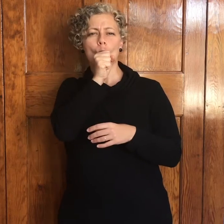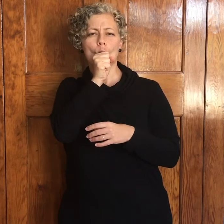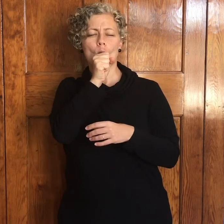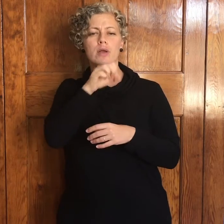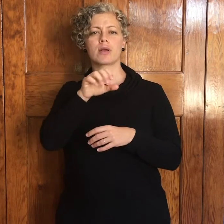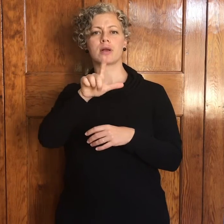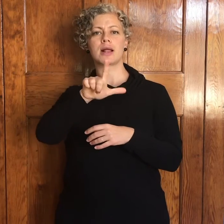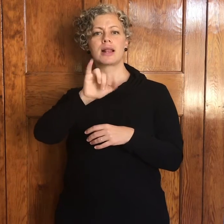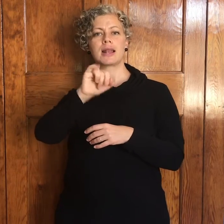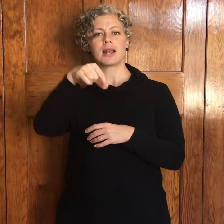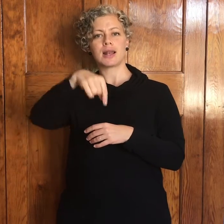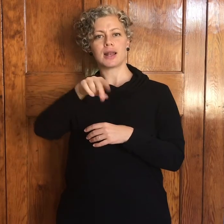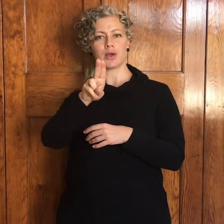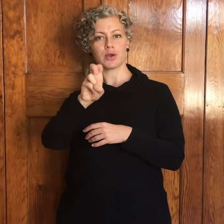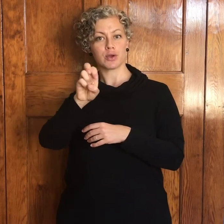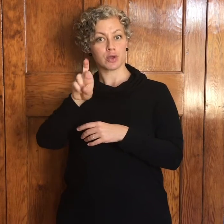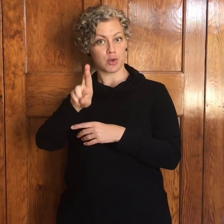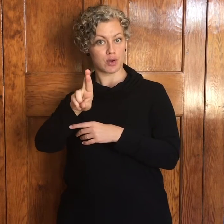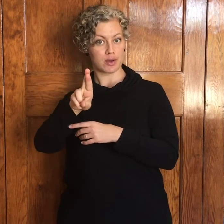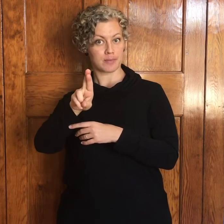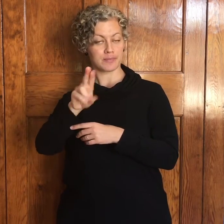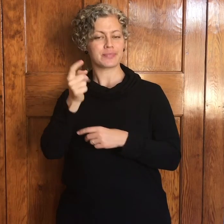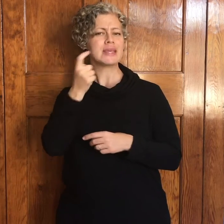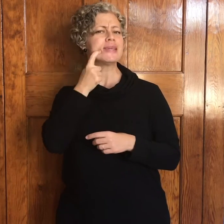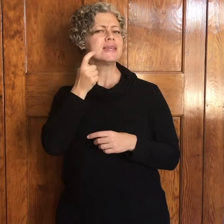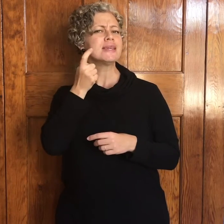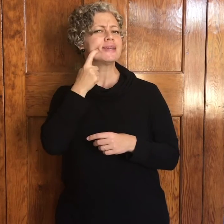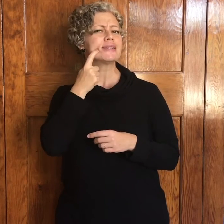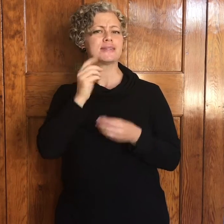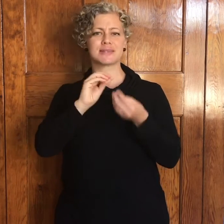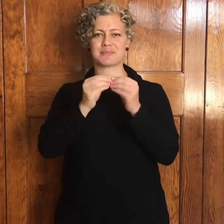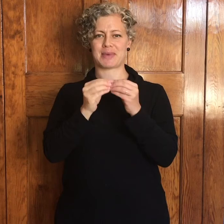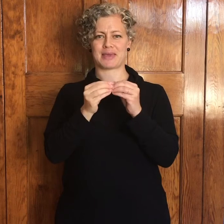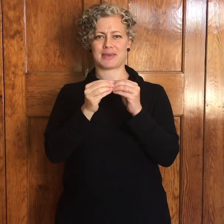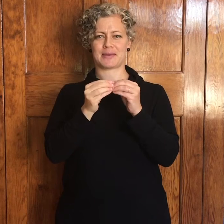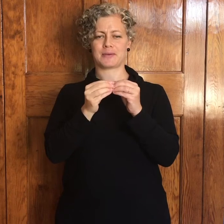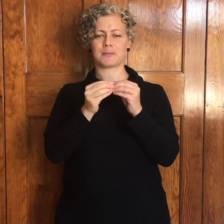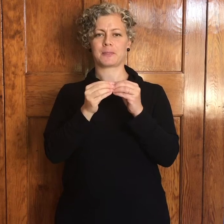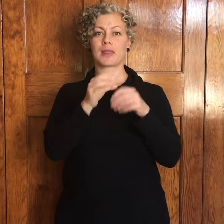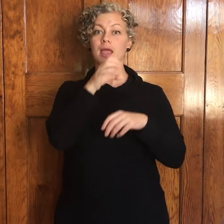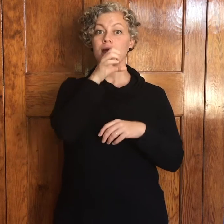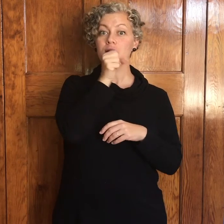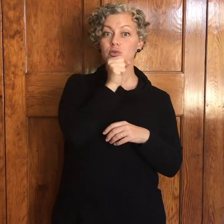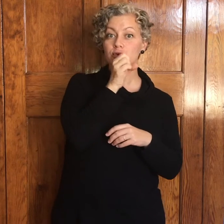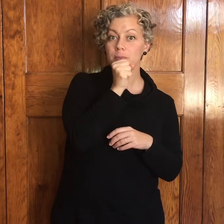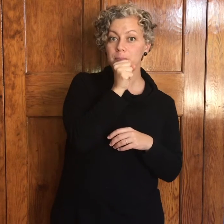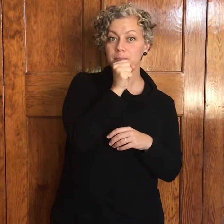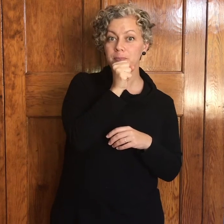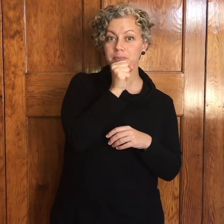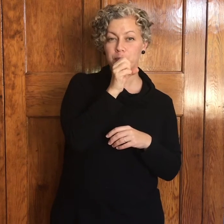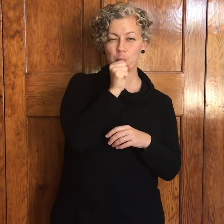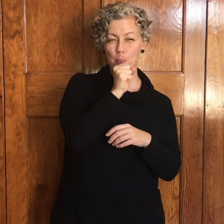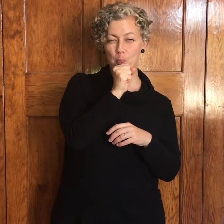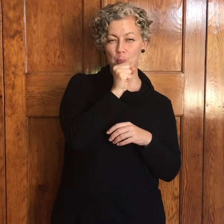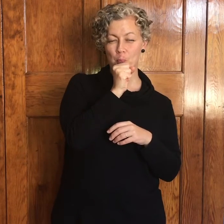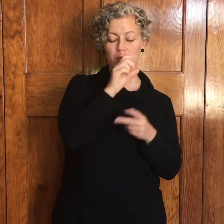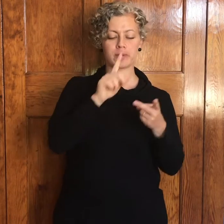The ingredients, organic lemons, minimum 100 proof vodka